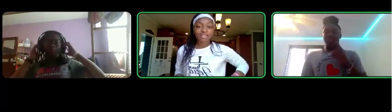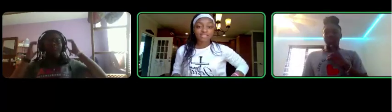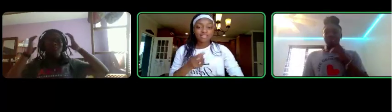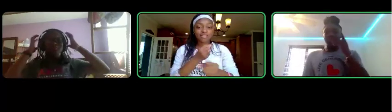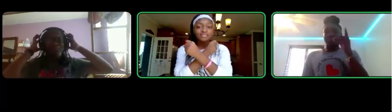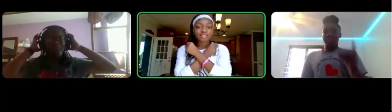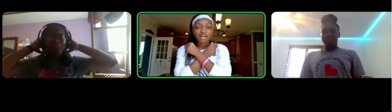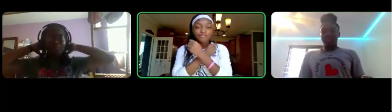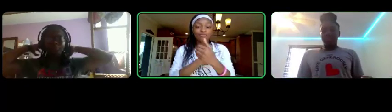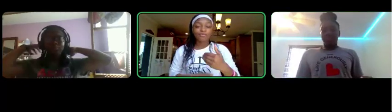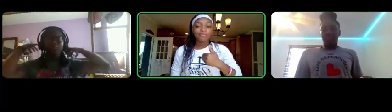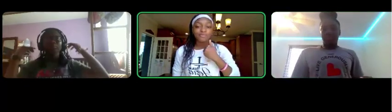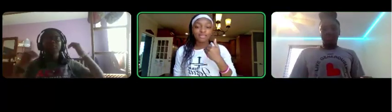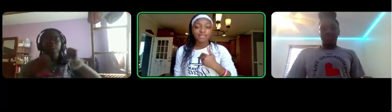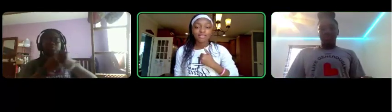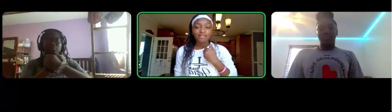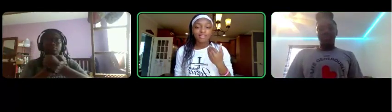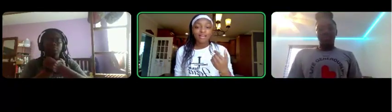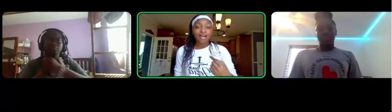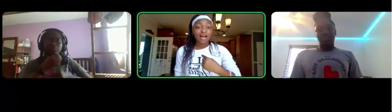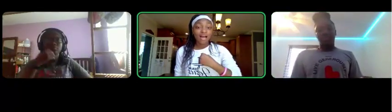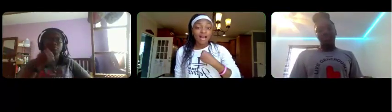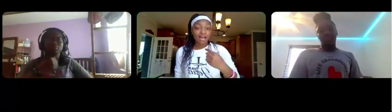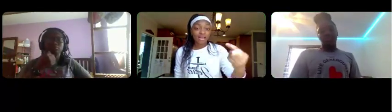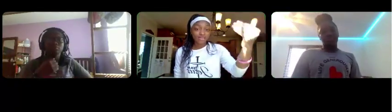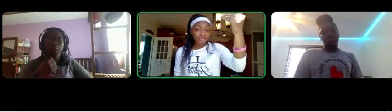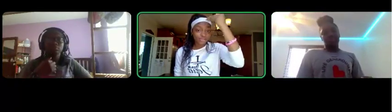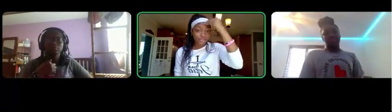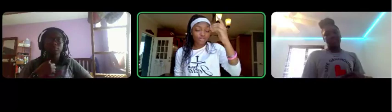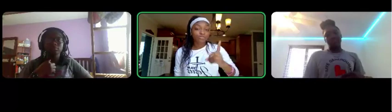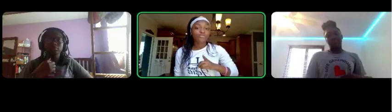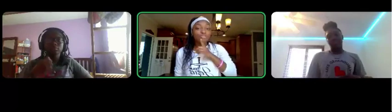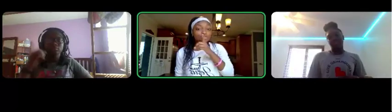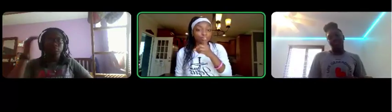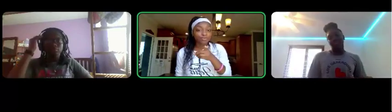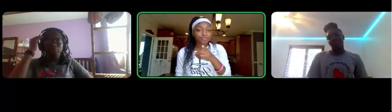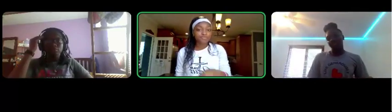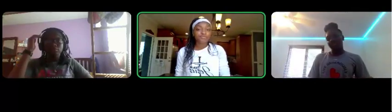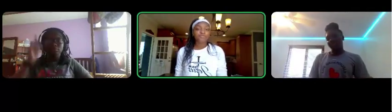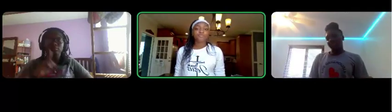Christ love me, I know true.